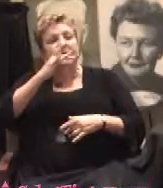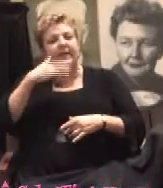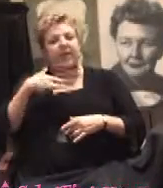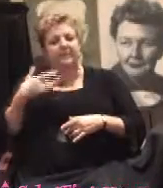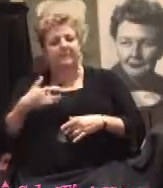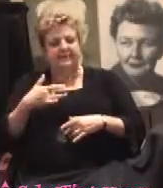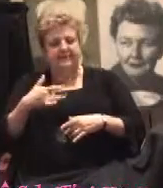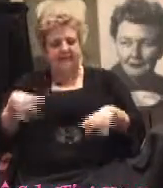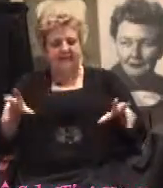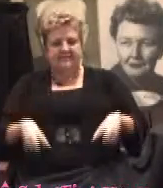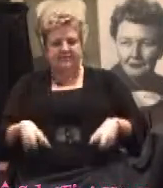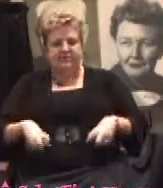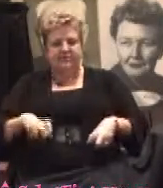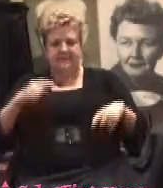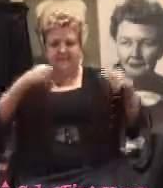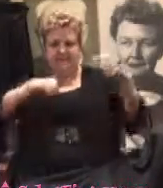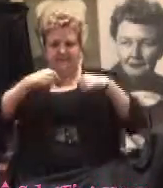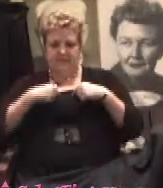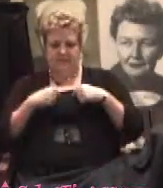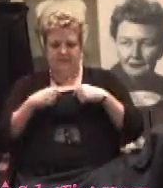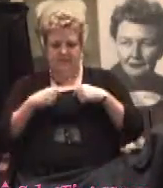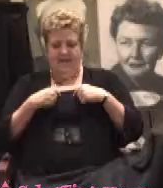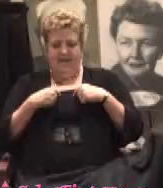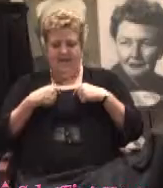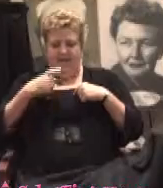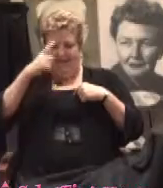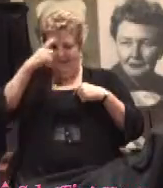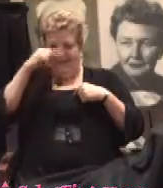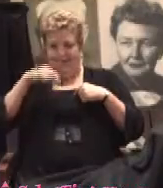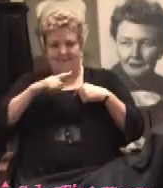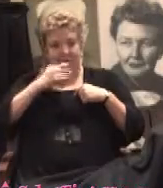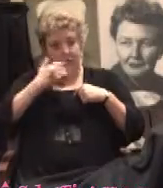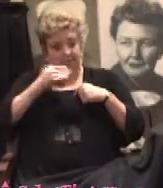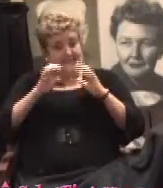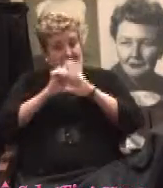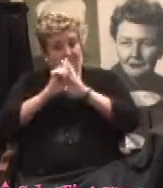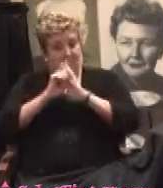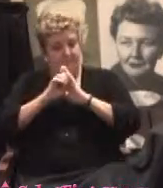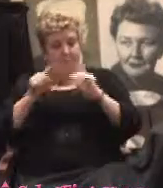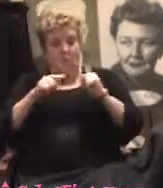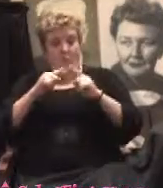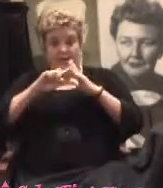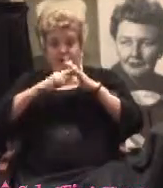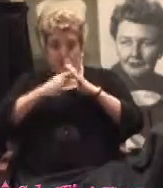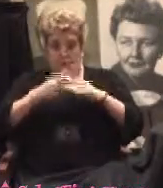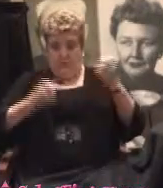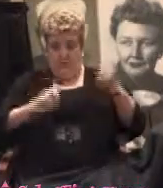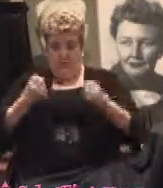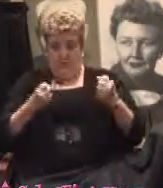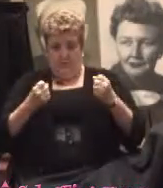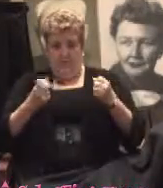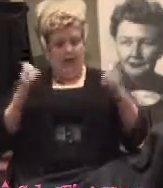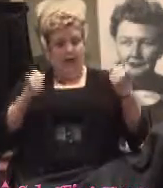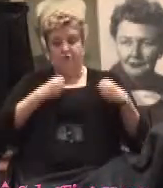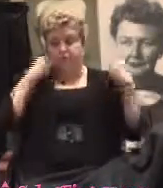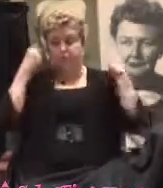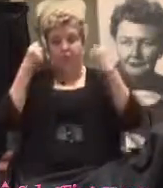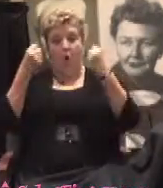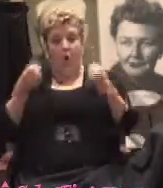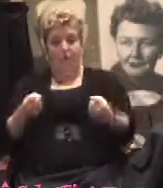and self-centeredness. And I just think this is such an amazing example of this. When I got that car started, I drove to the hospital where I was